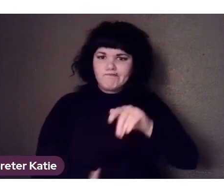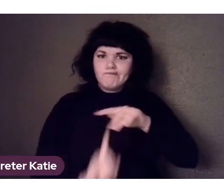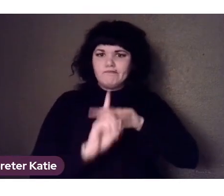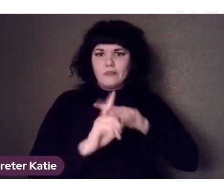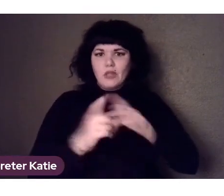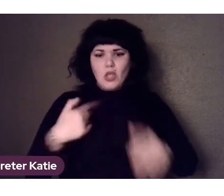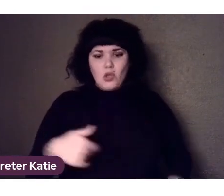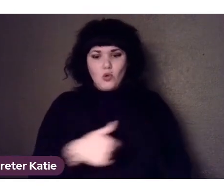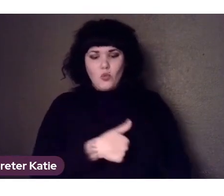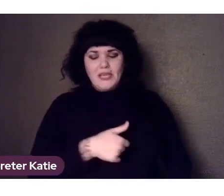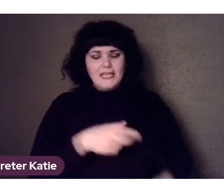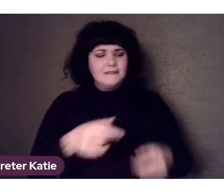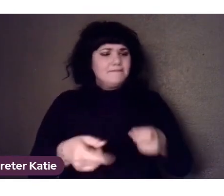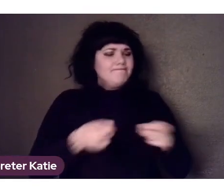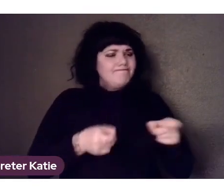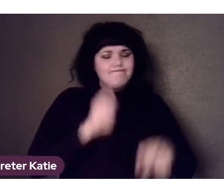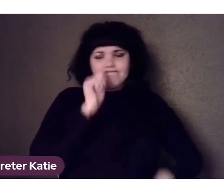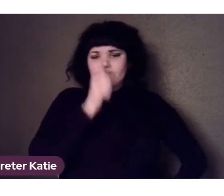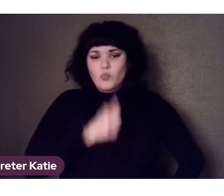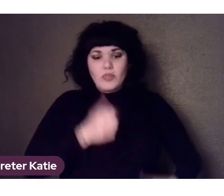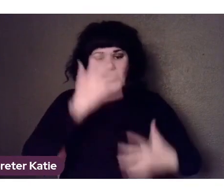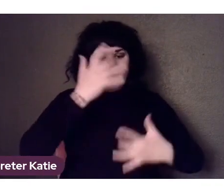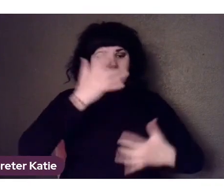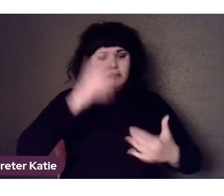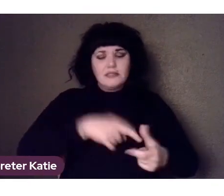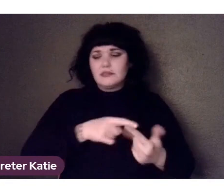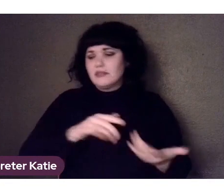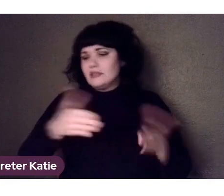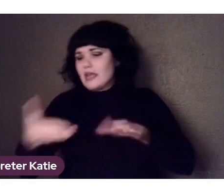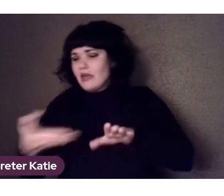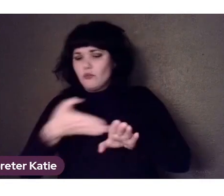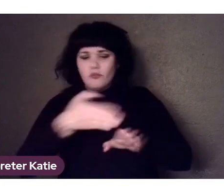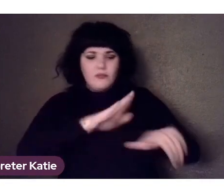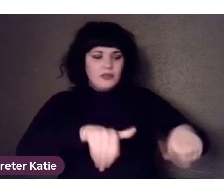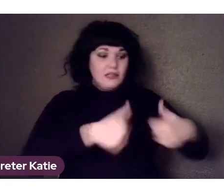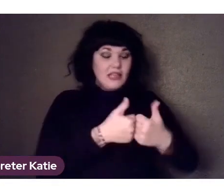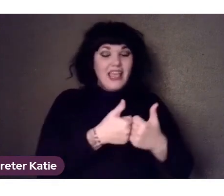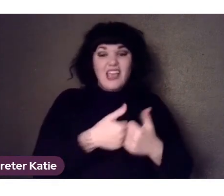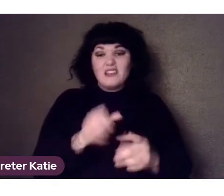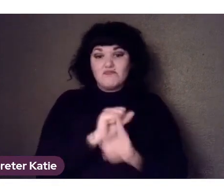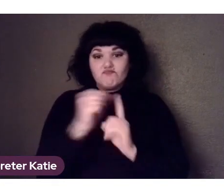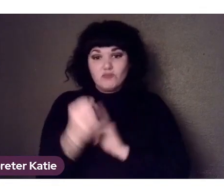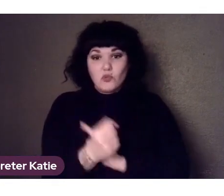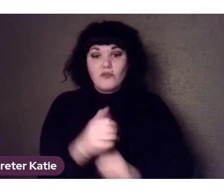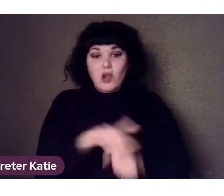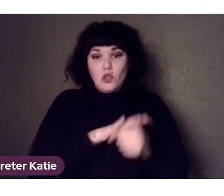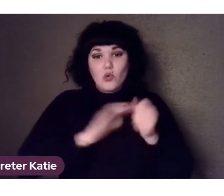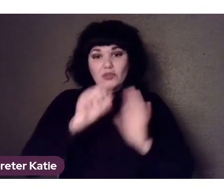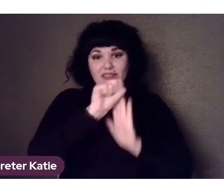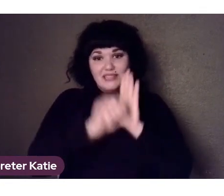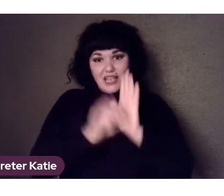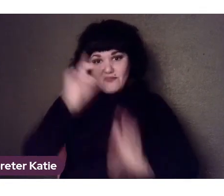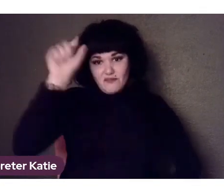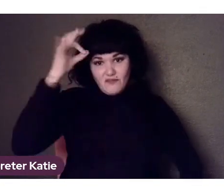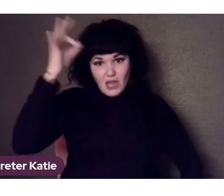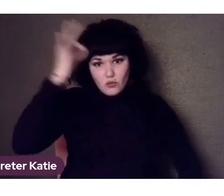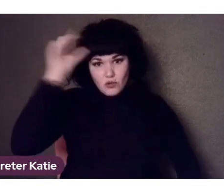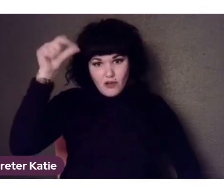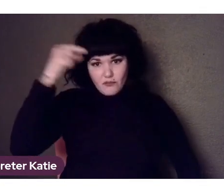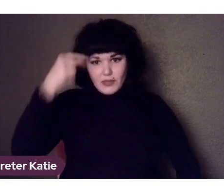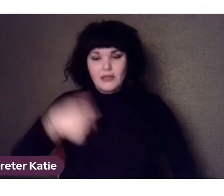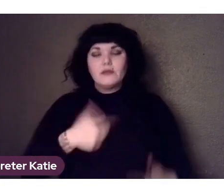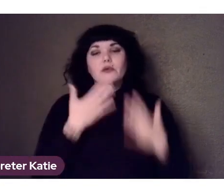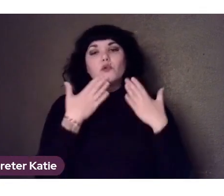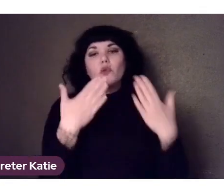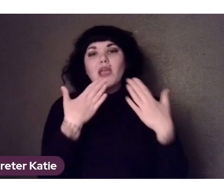deaths, professional challenges, and the state of our local, state, and federal government. I am so grateful for all of the ways